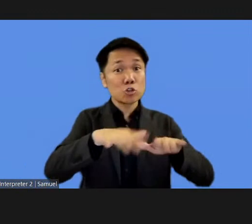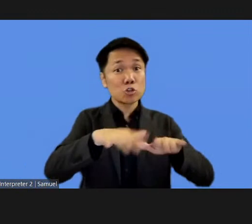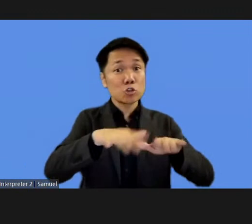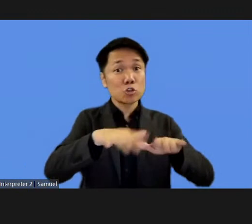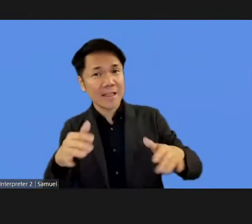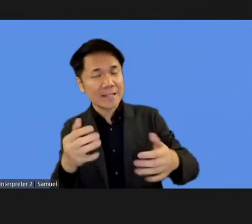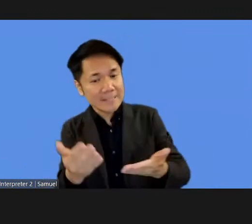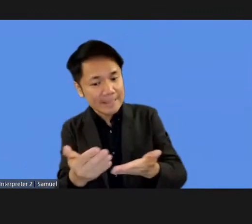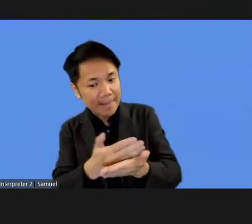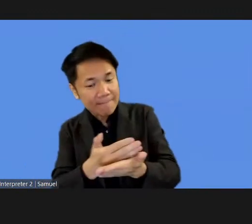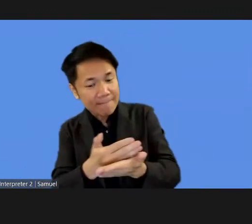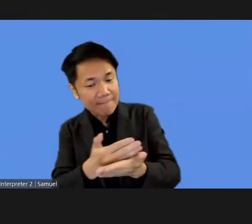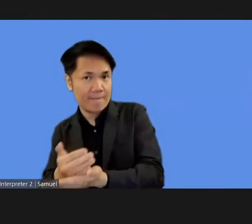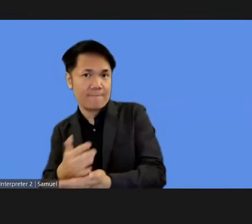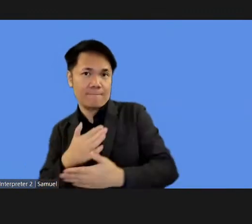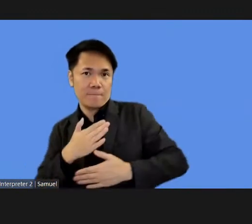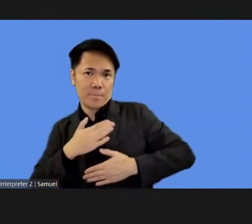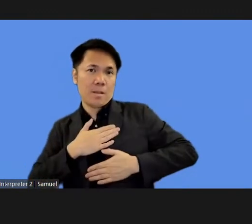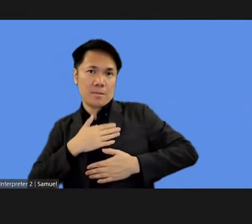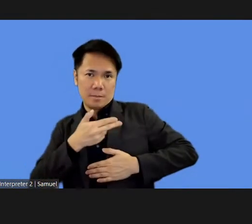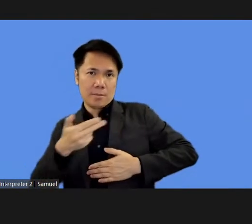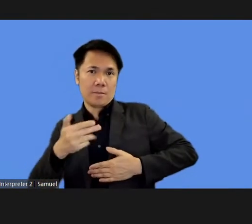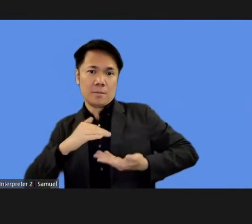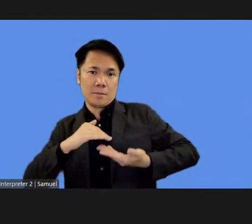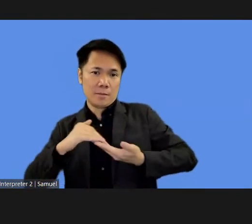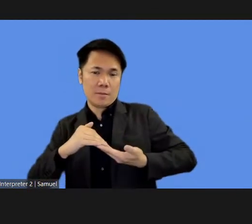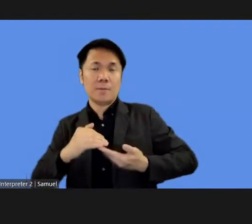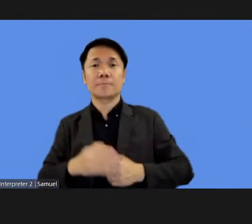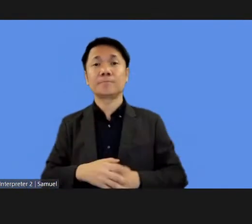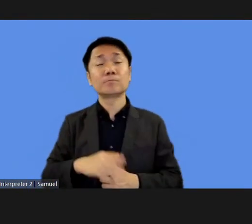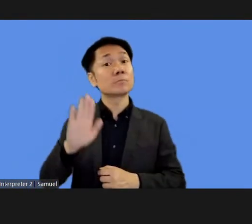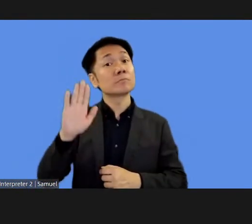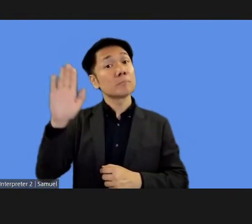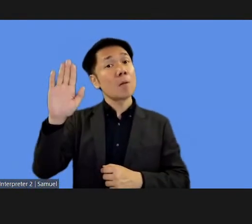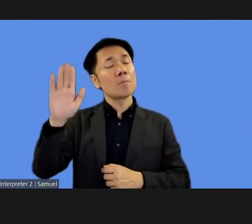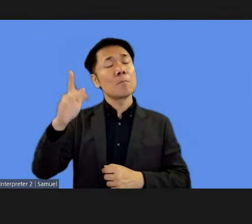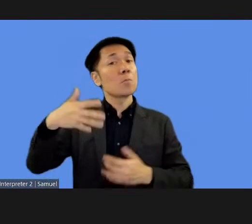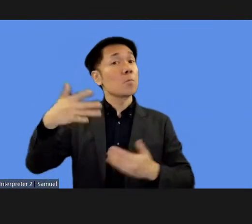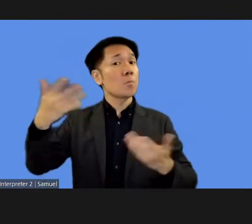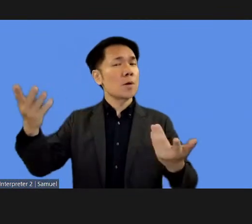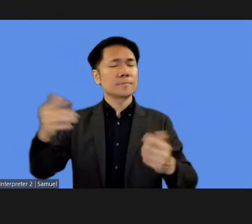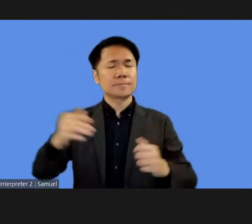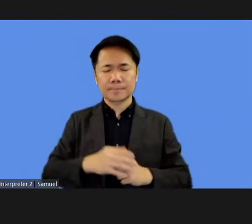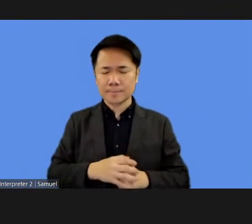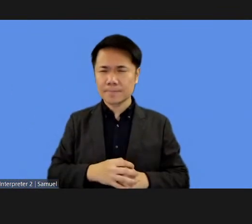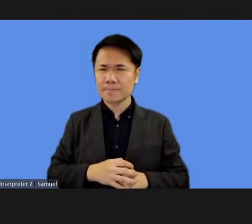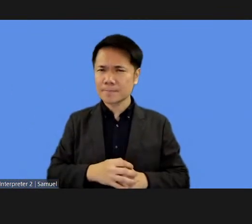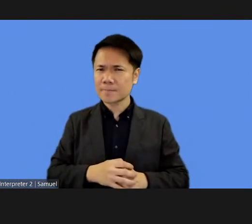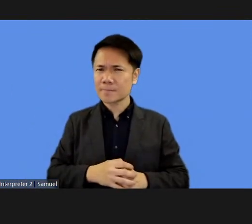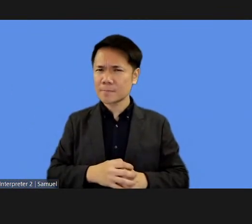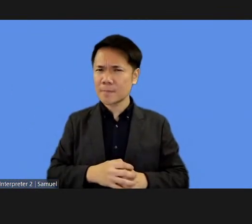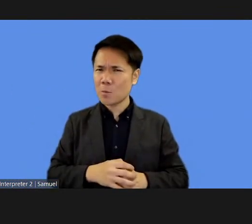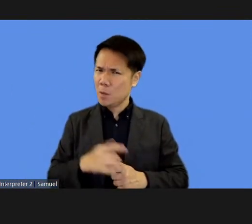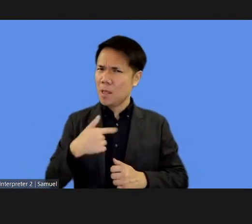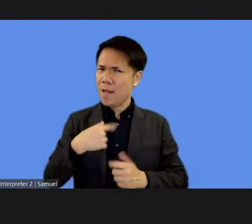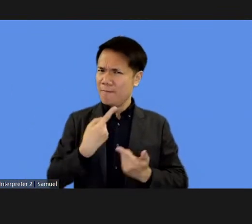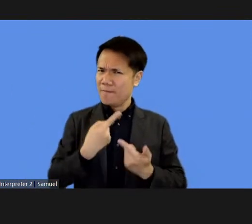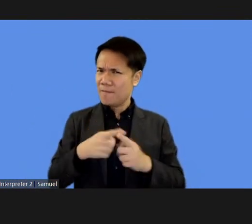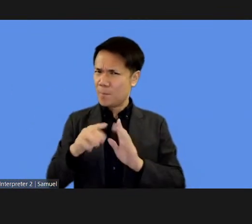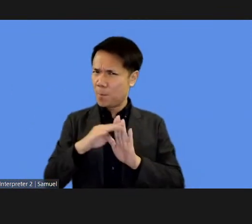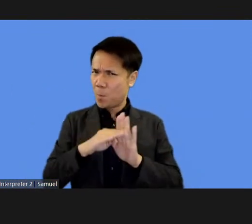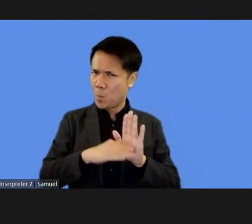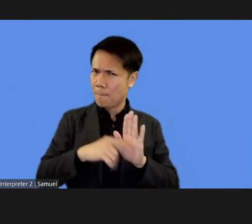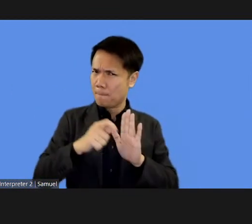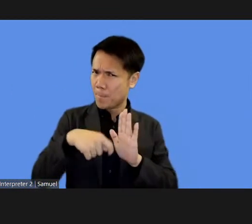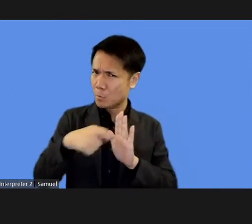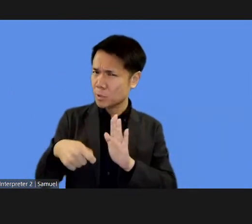Africa grappling with crisis, yet striving to develop based on programs suggested